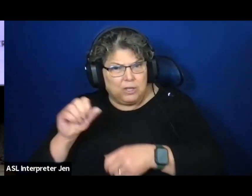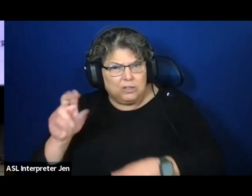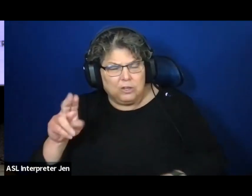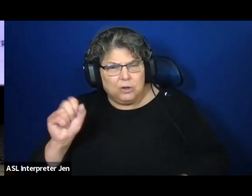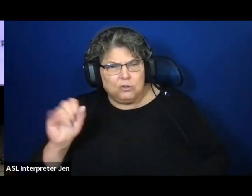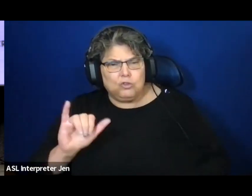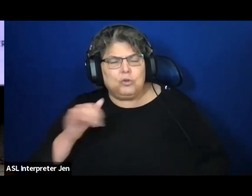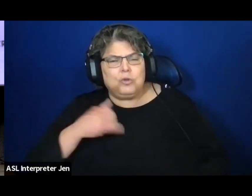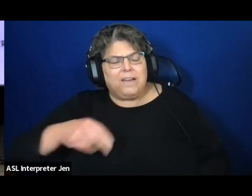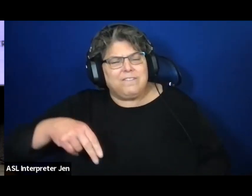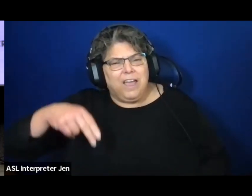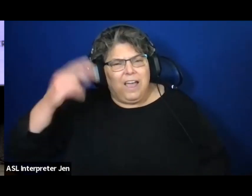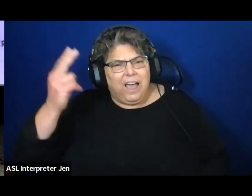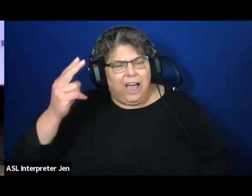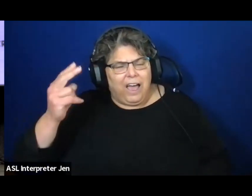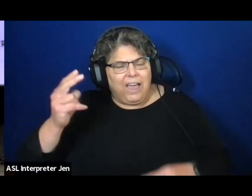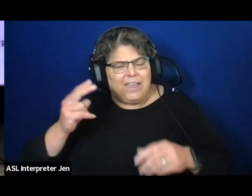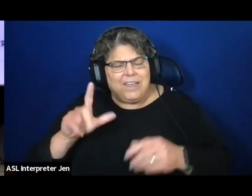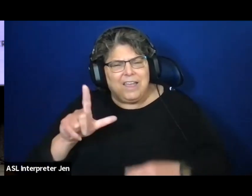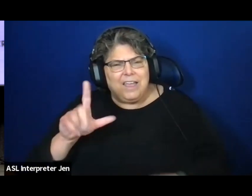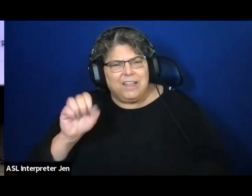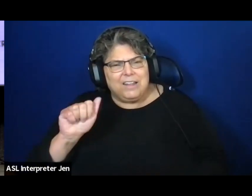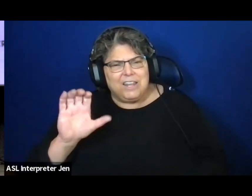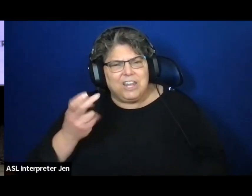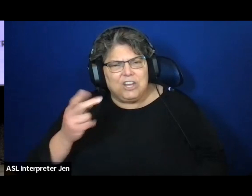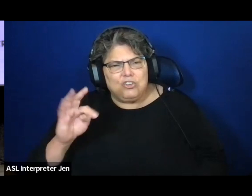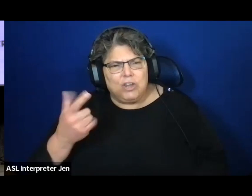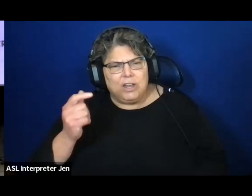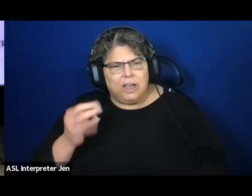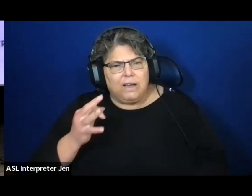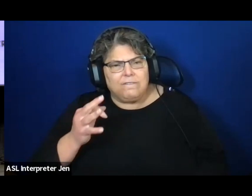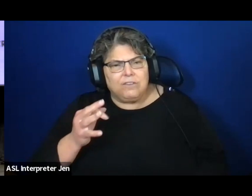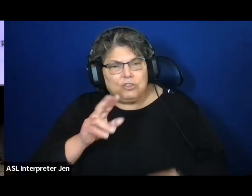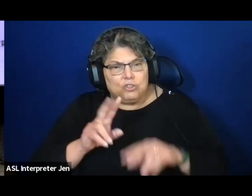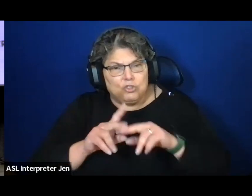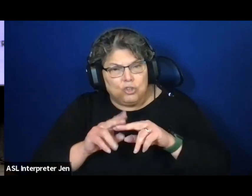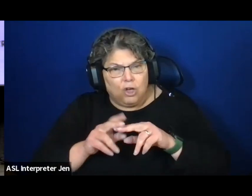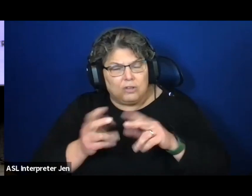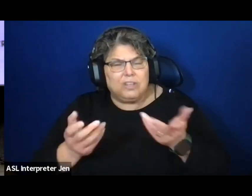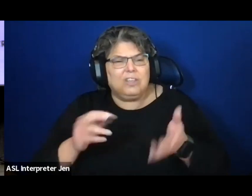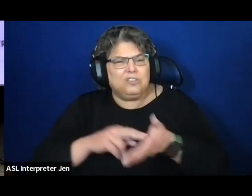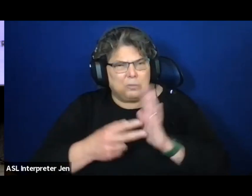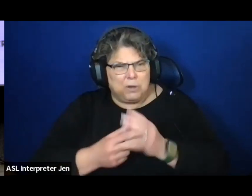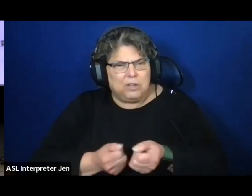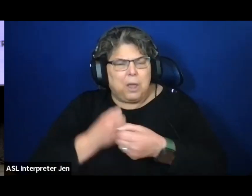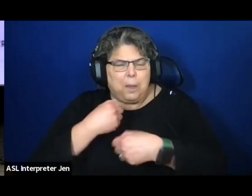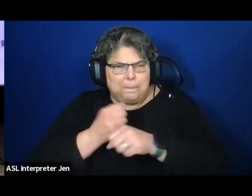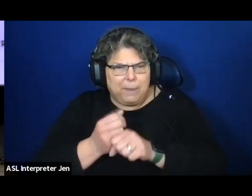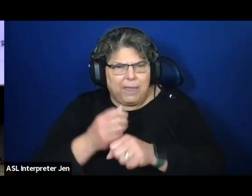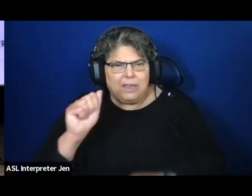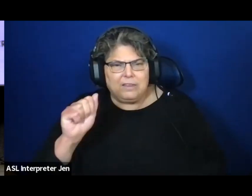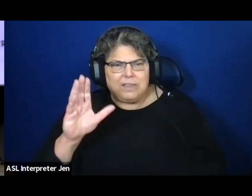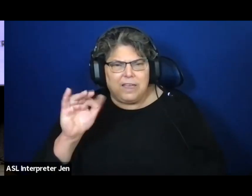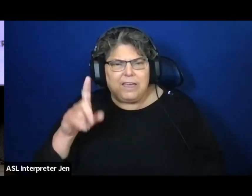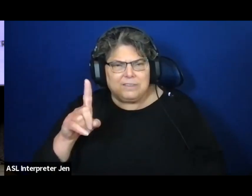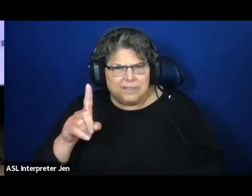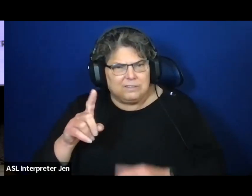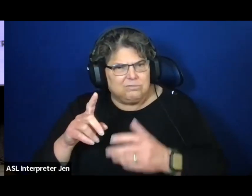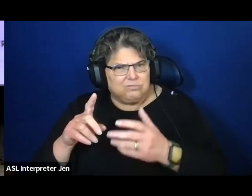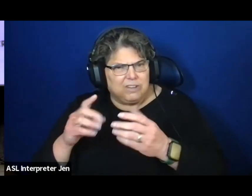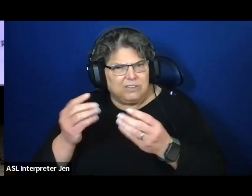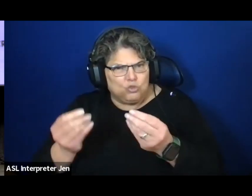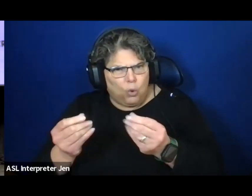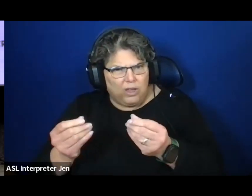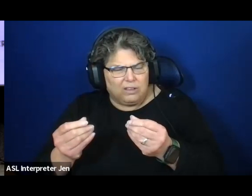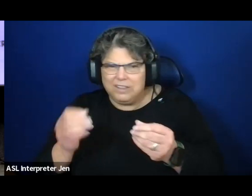what? Acid soils. And acid soils are not good for plant growth. Bear with me, the chemistry, folks. It's going to be short, okay? Just bear